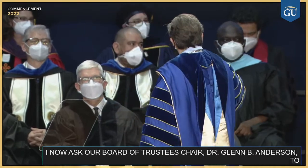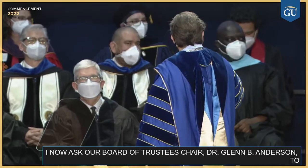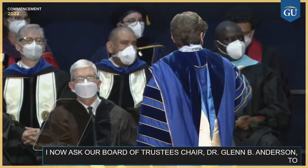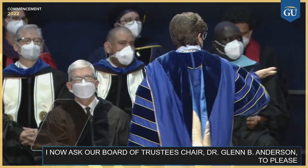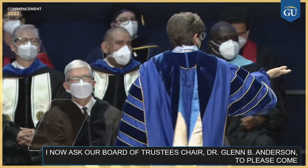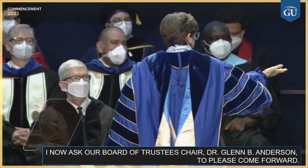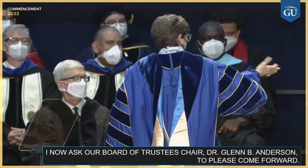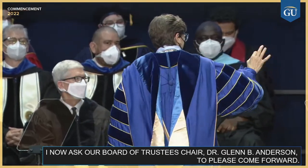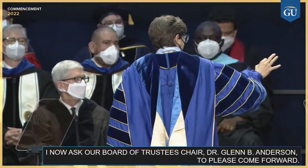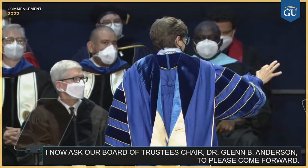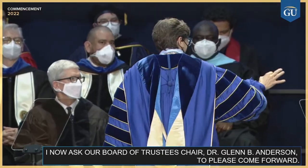few remarks.